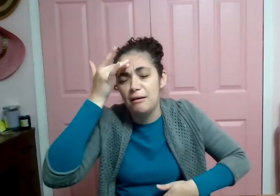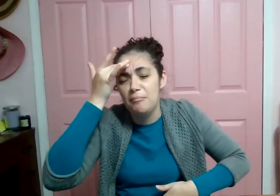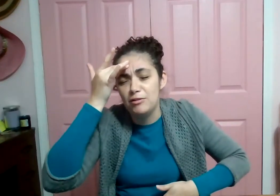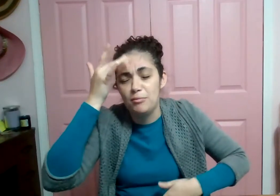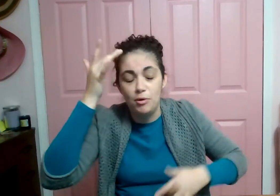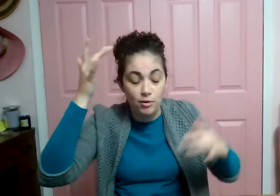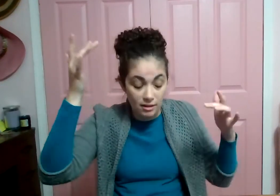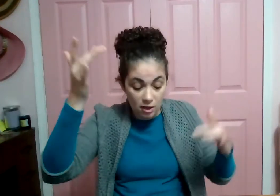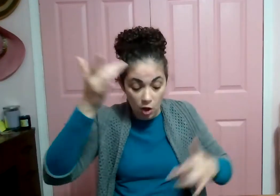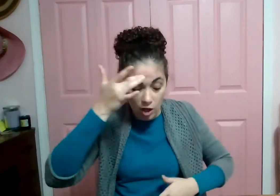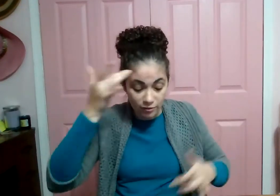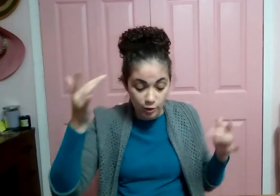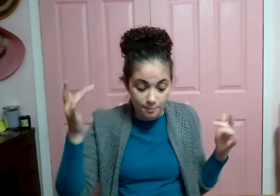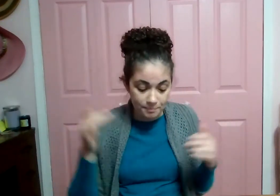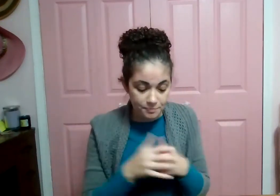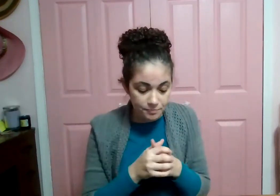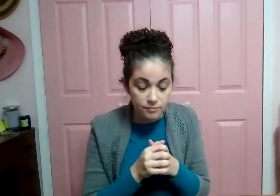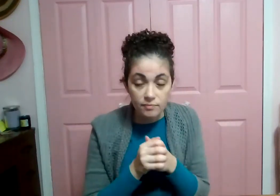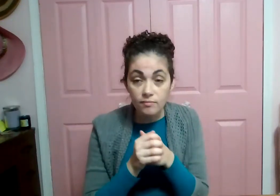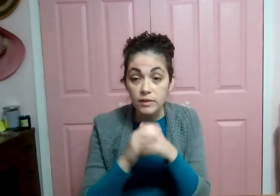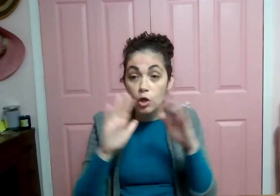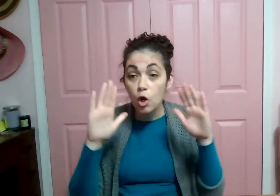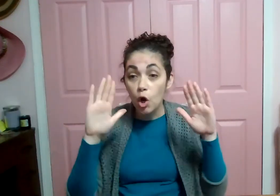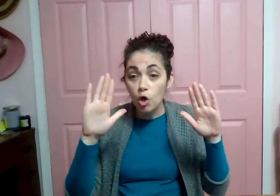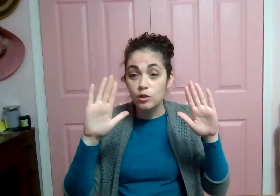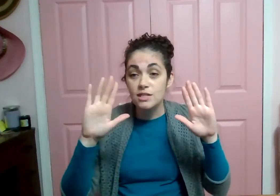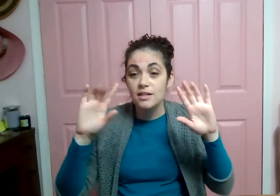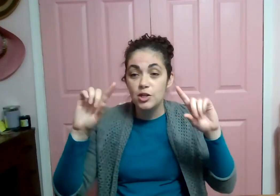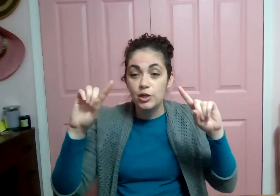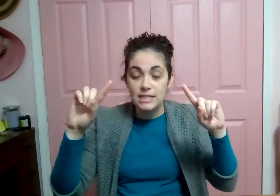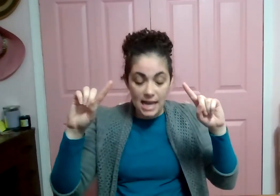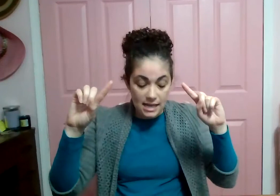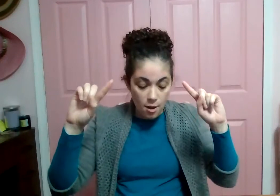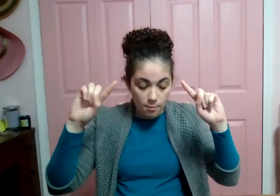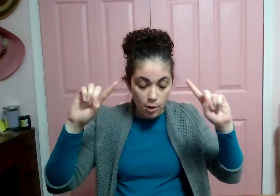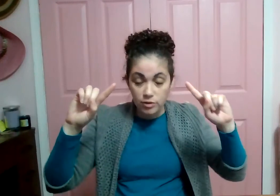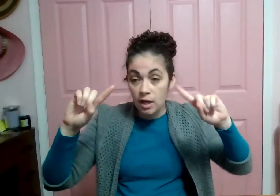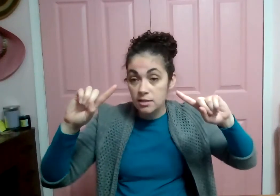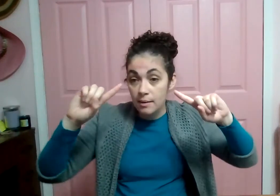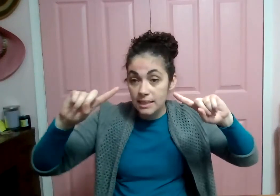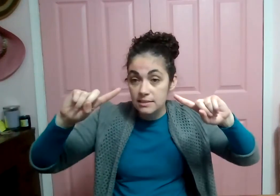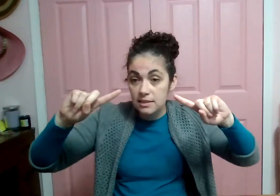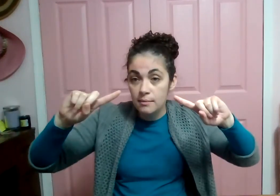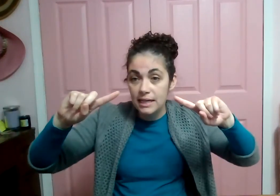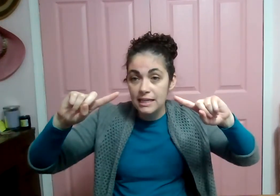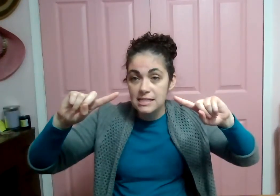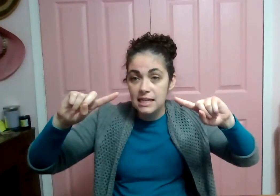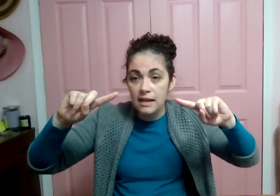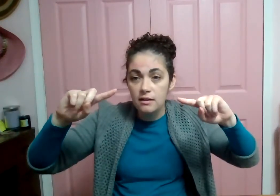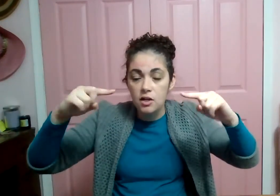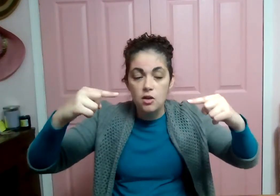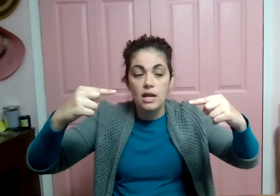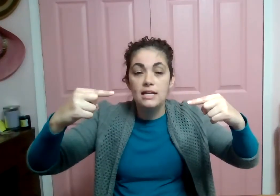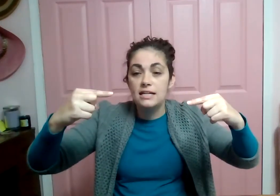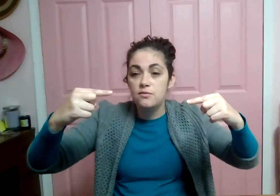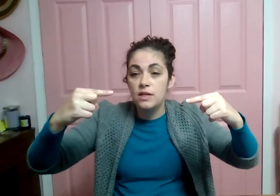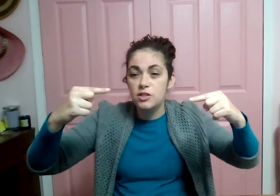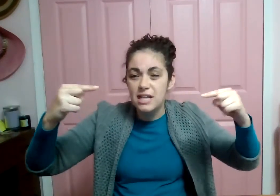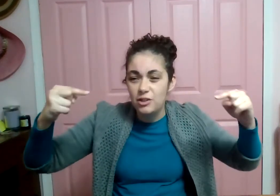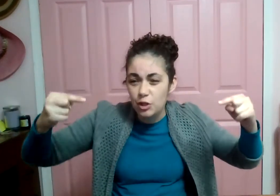sick, miserable, awful. Hurt. You're going to take both non-dominant, dominant hands again, index fingers, and you're going